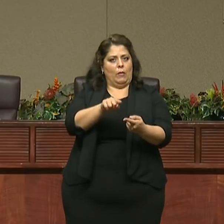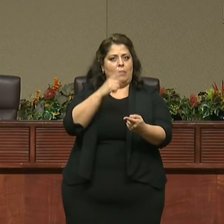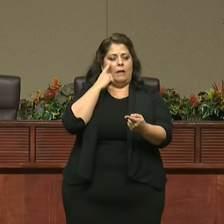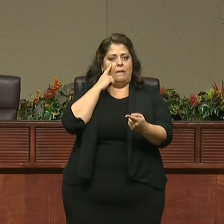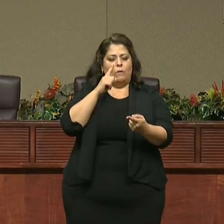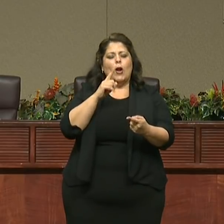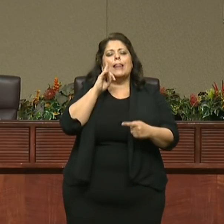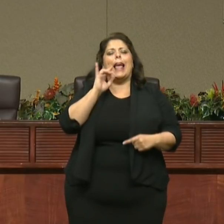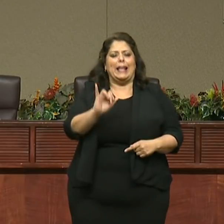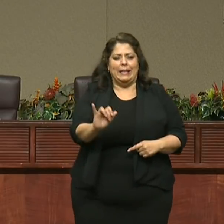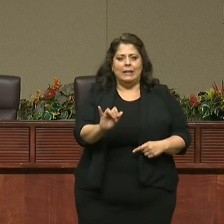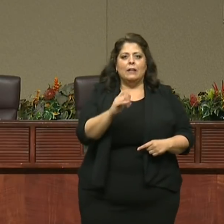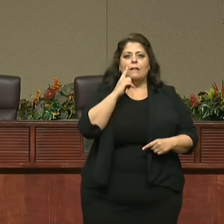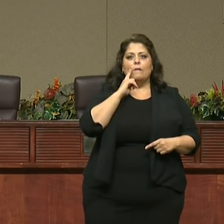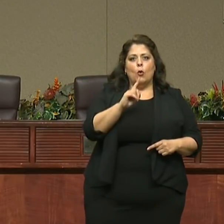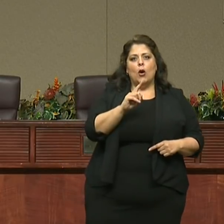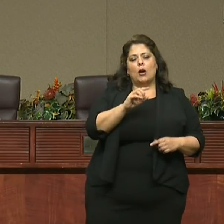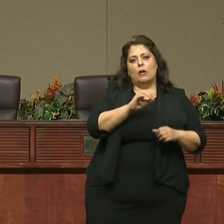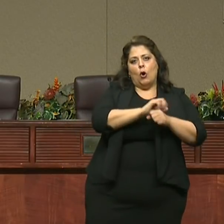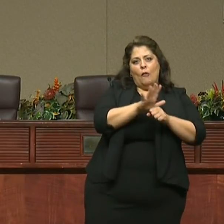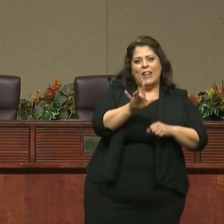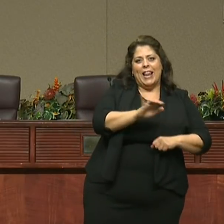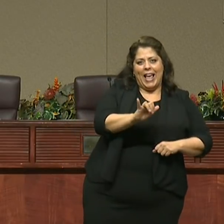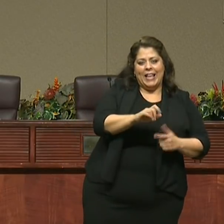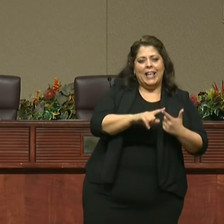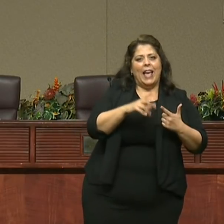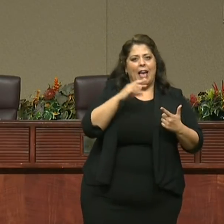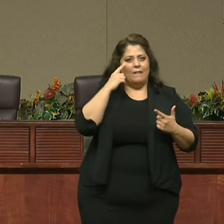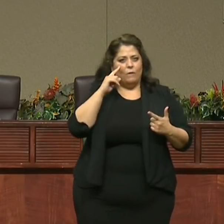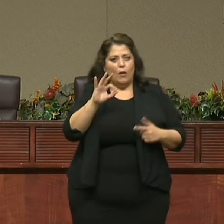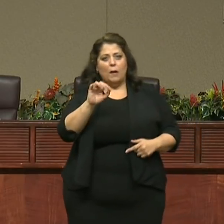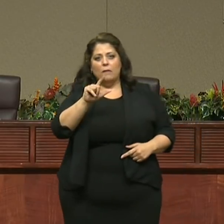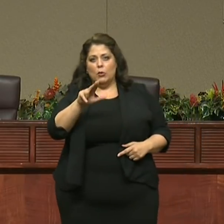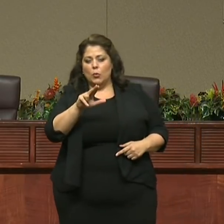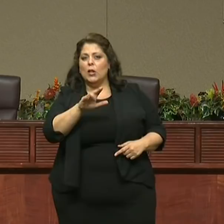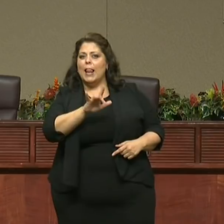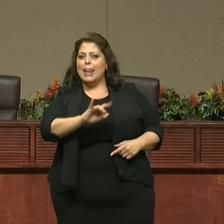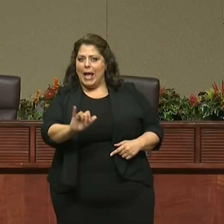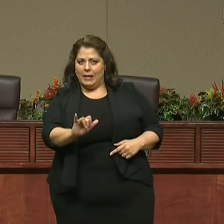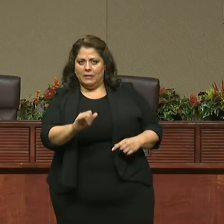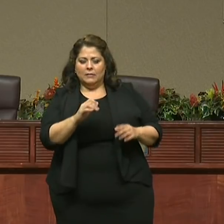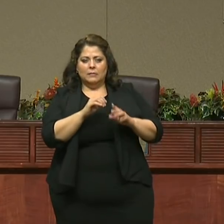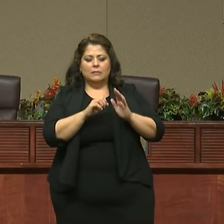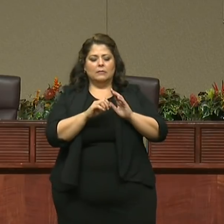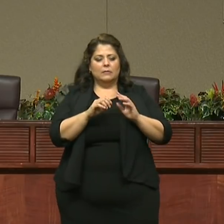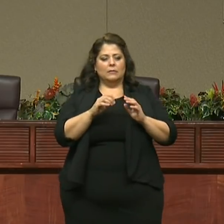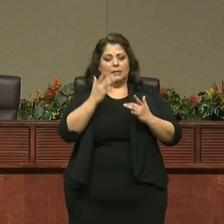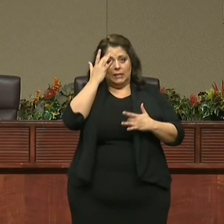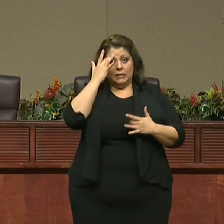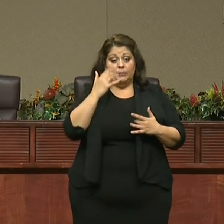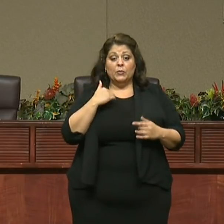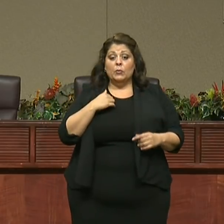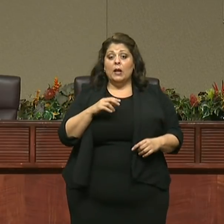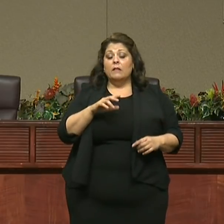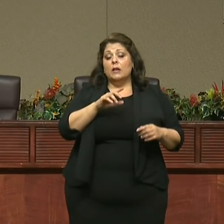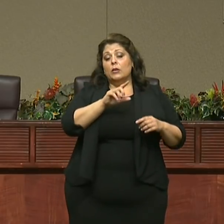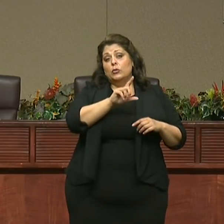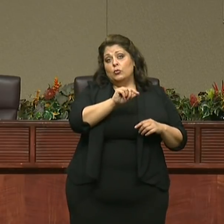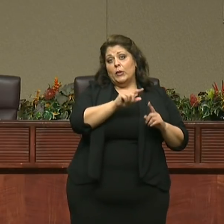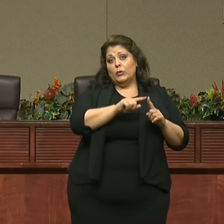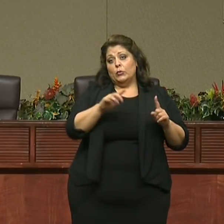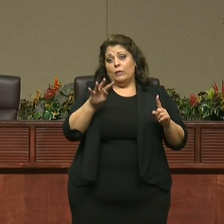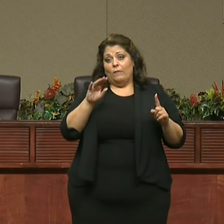COVID-like syndrome. Also, we have seen a decrease in the number of cases that are between 20 and 40 in the